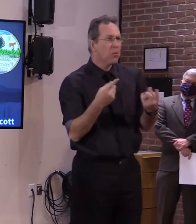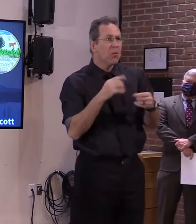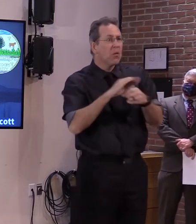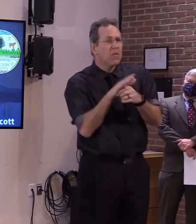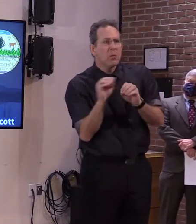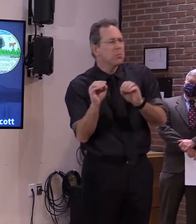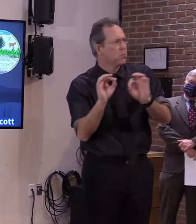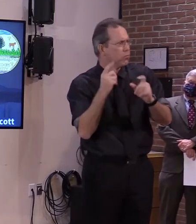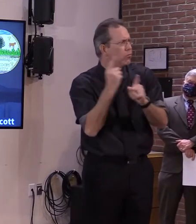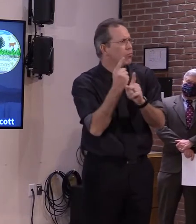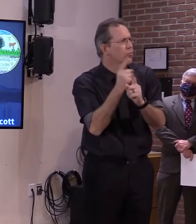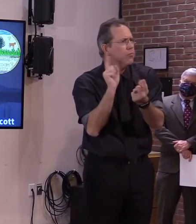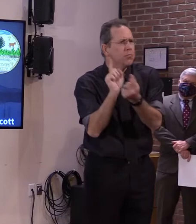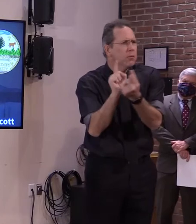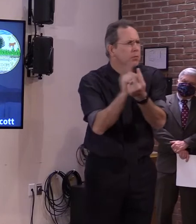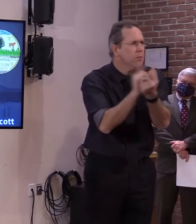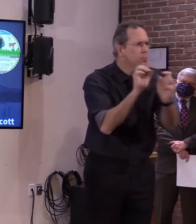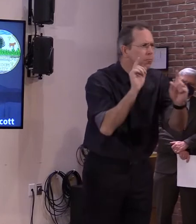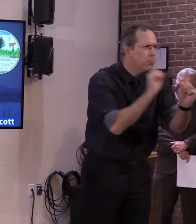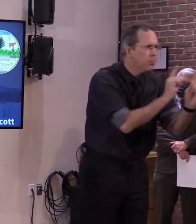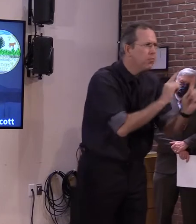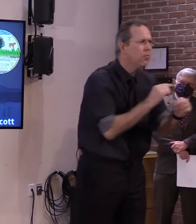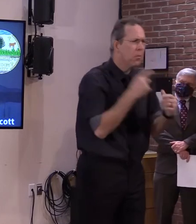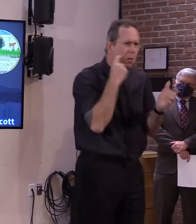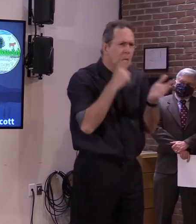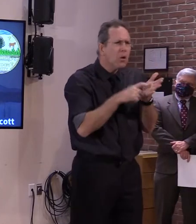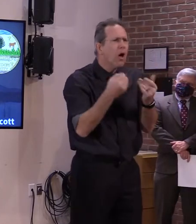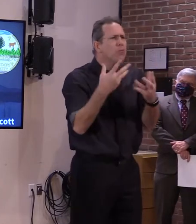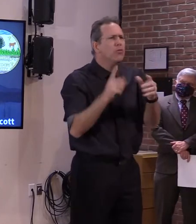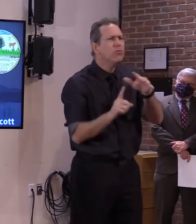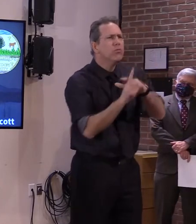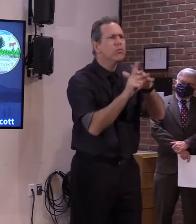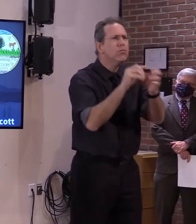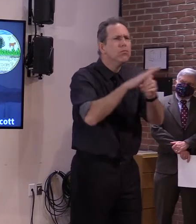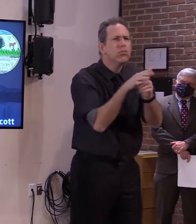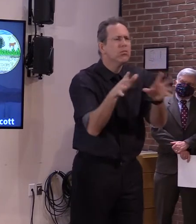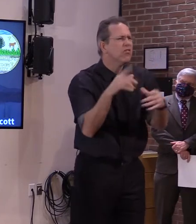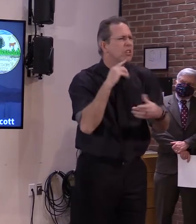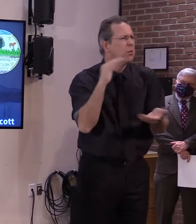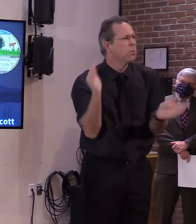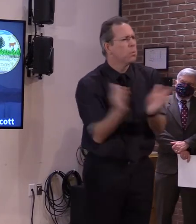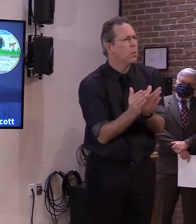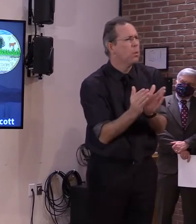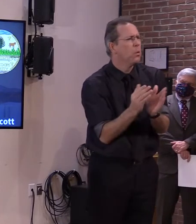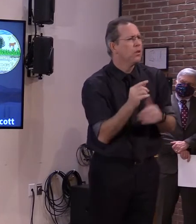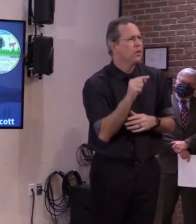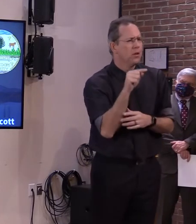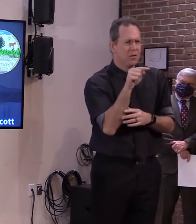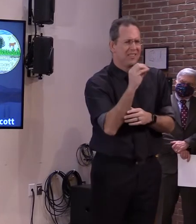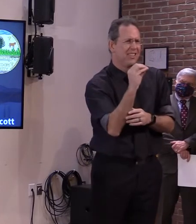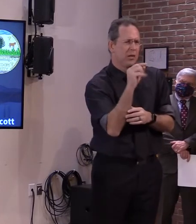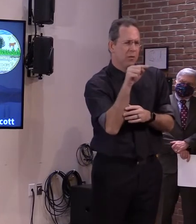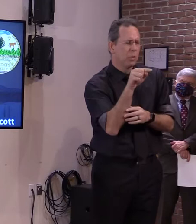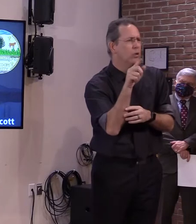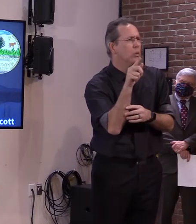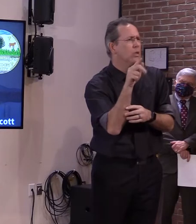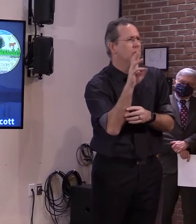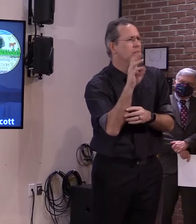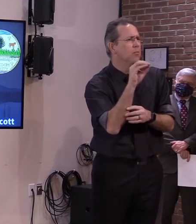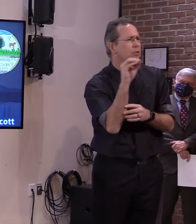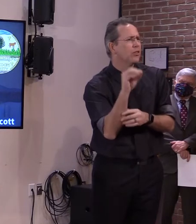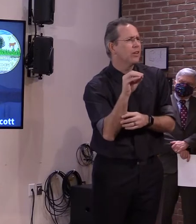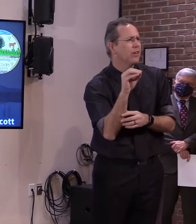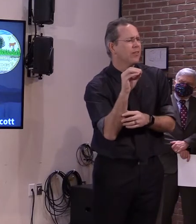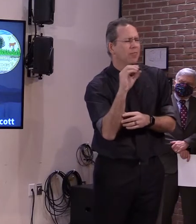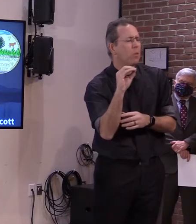0.26 percent let me say that again 0.26 percent for comparison